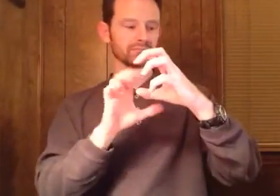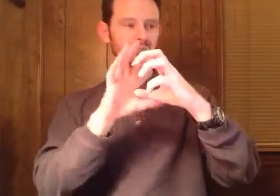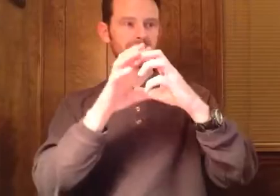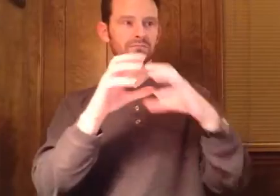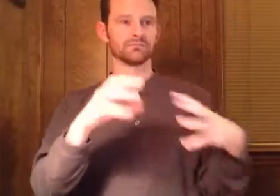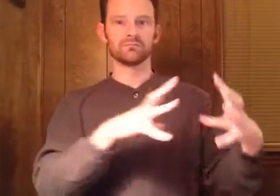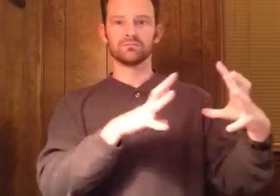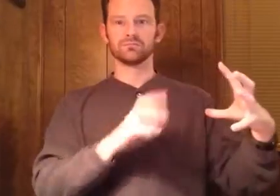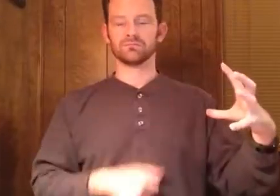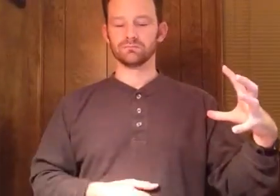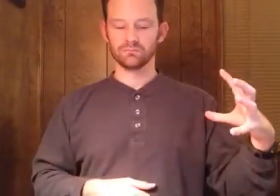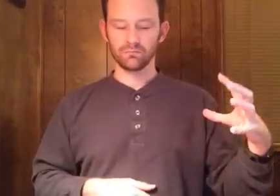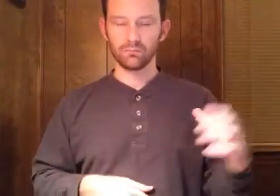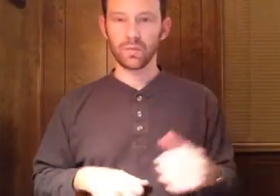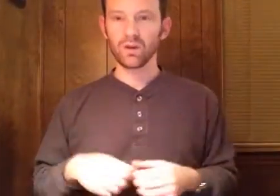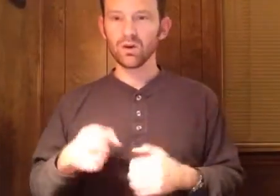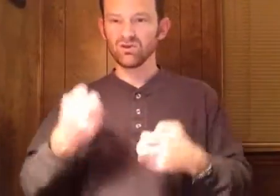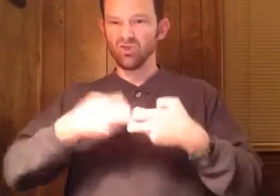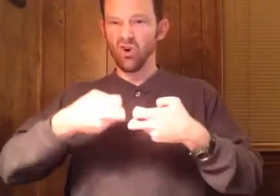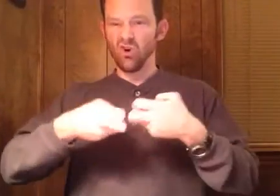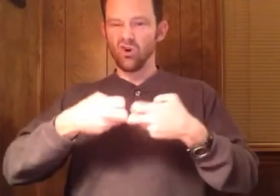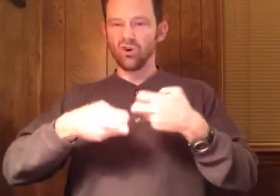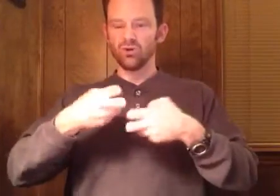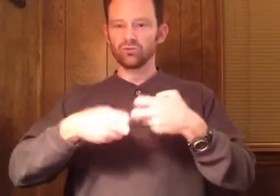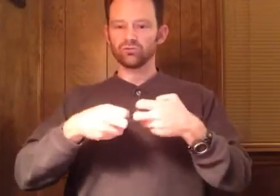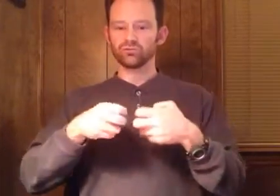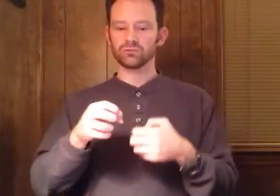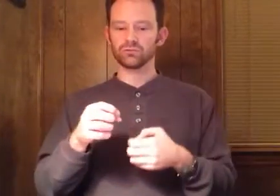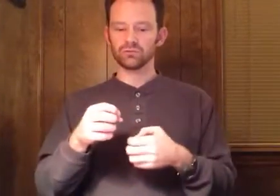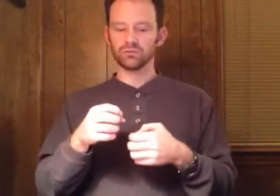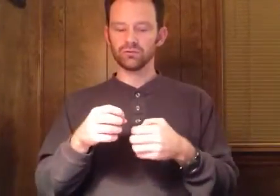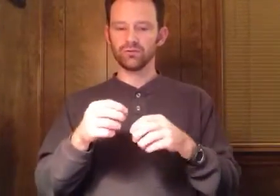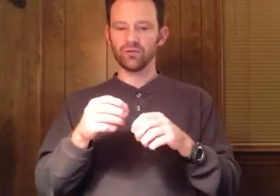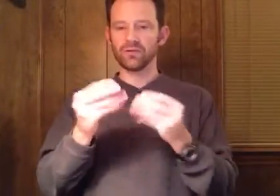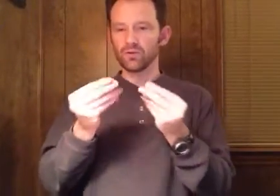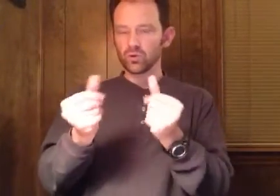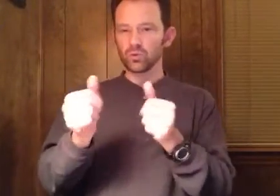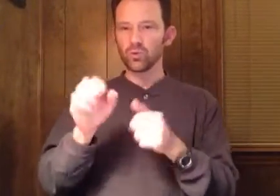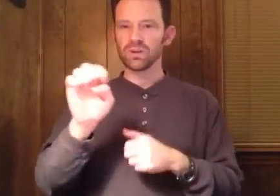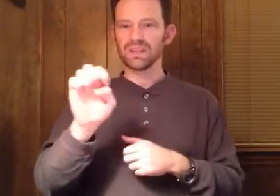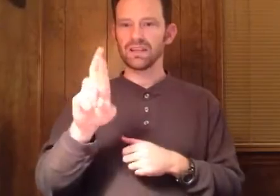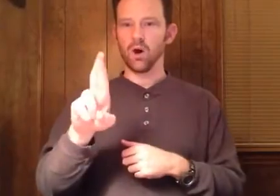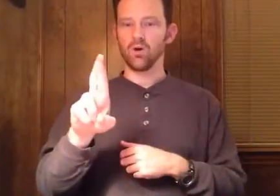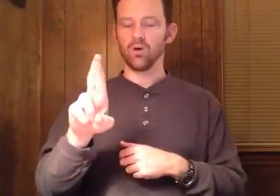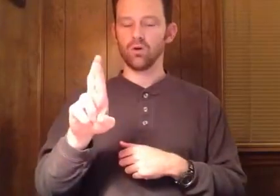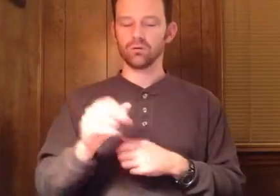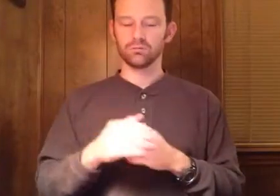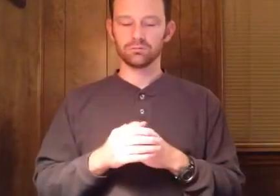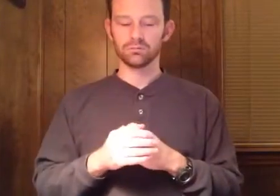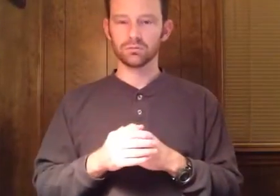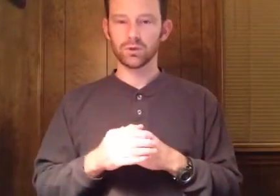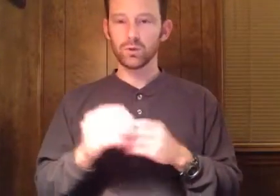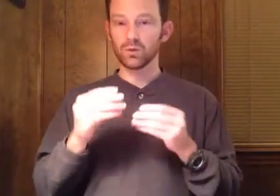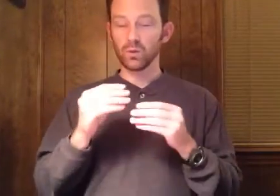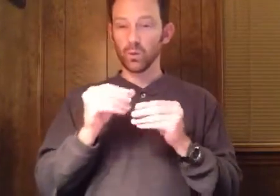Rough ER is abundant in cells that produce large amounts of proteins for export. In many cells, the smooth ER contains collections of enzymes